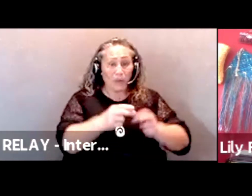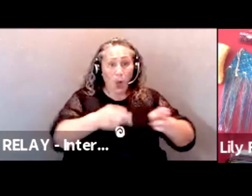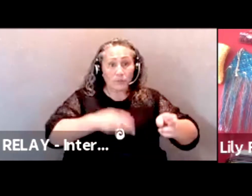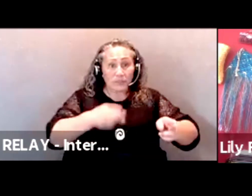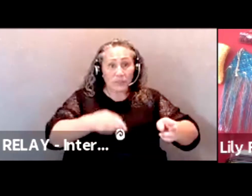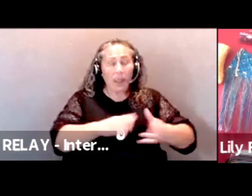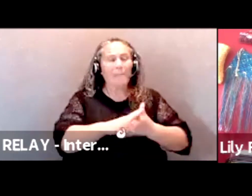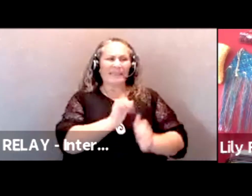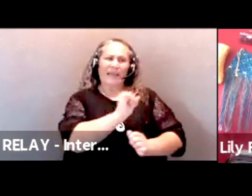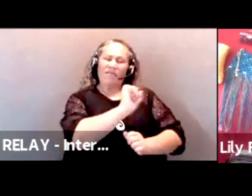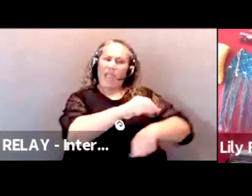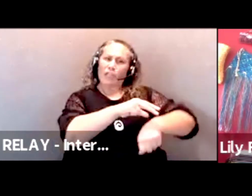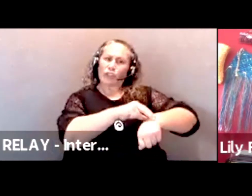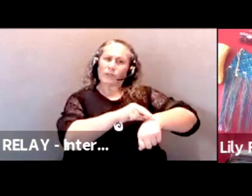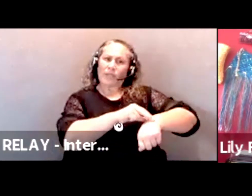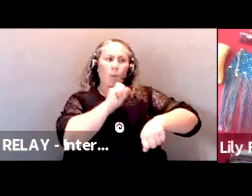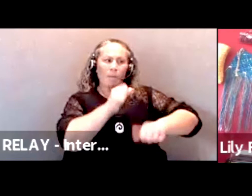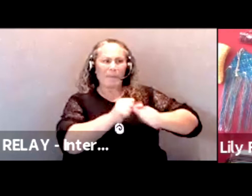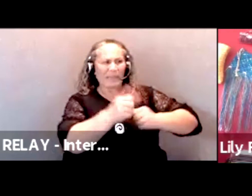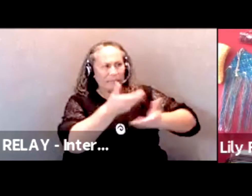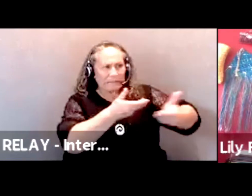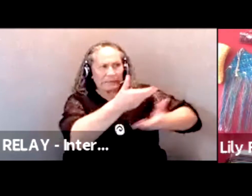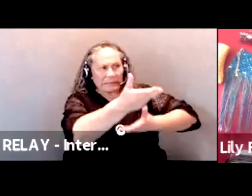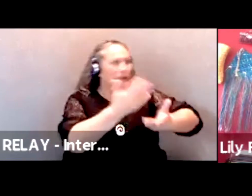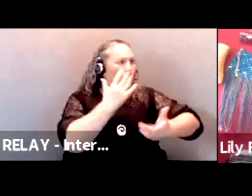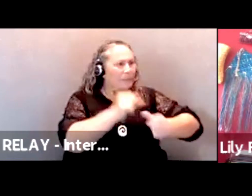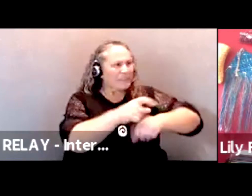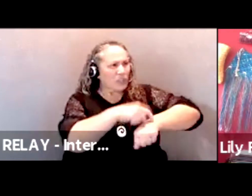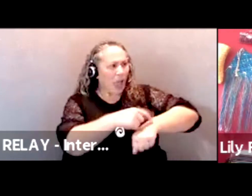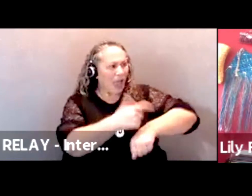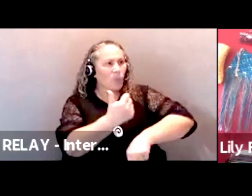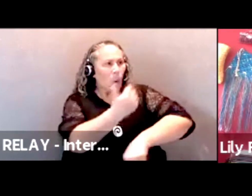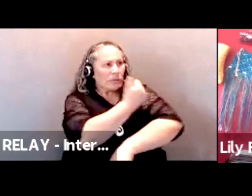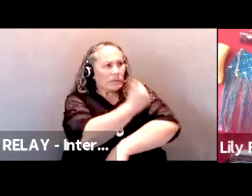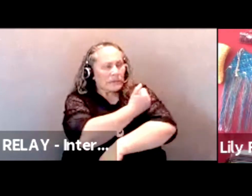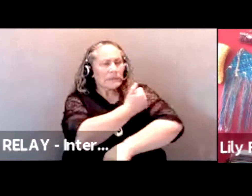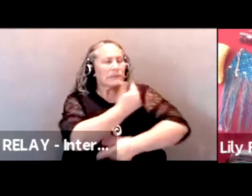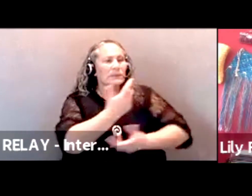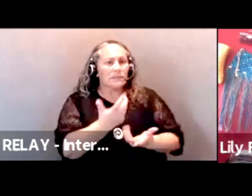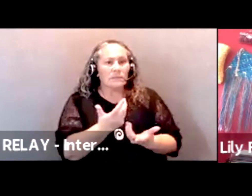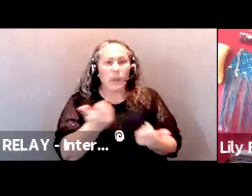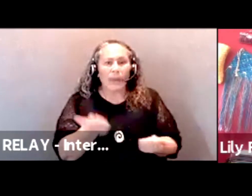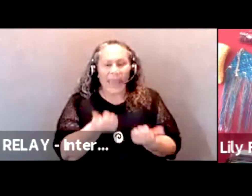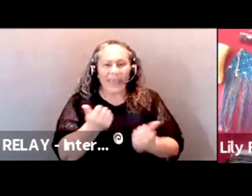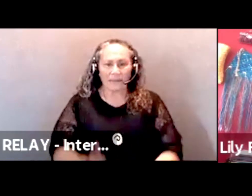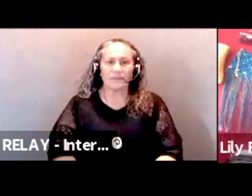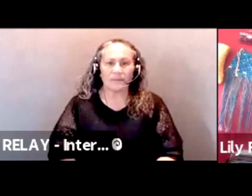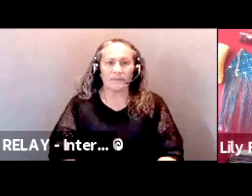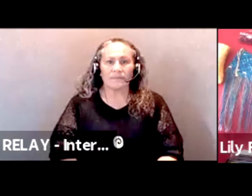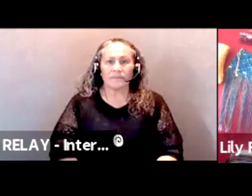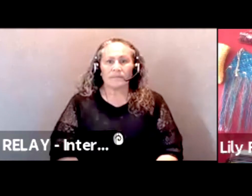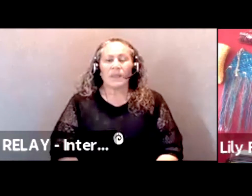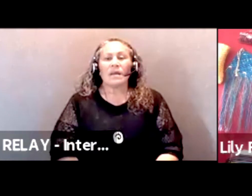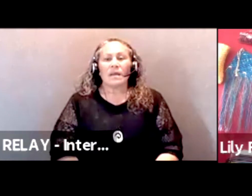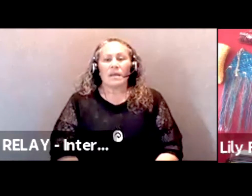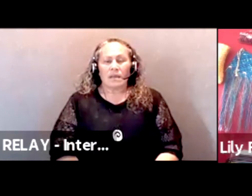at the hospital will be the best one to say when the best time for the vaccination is. In